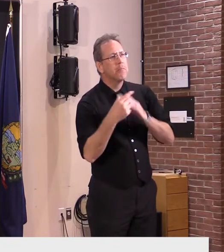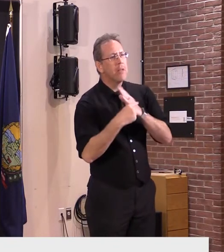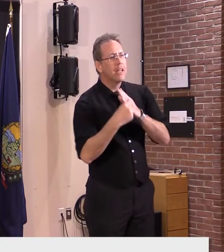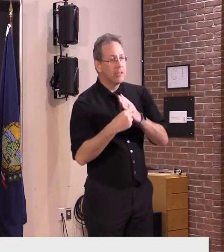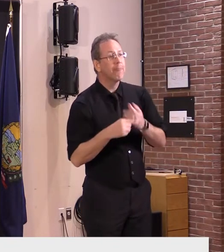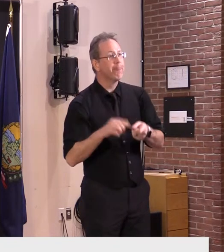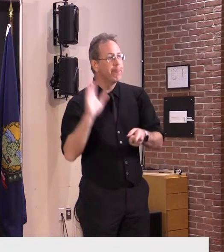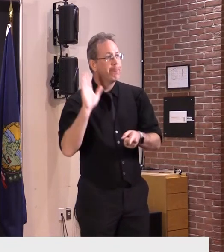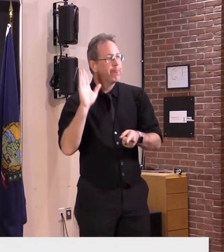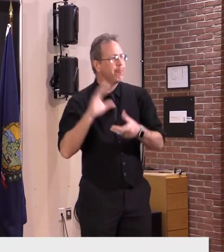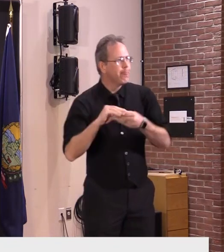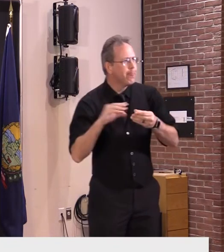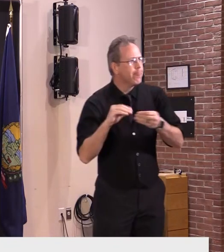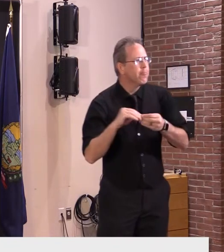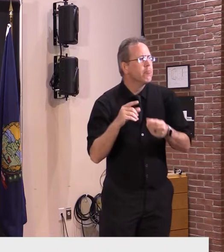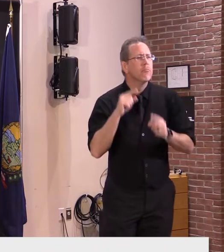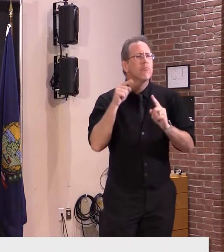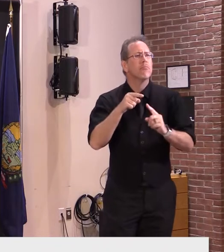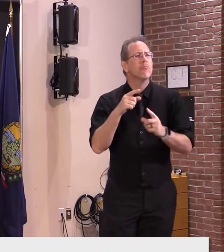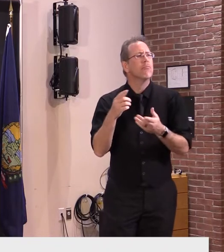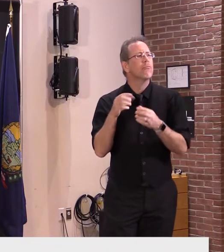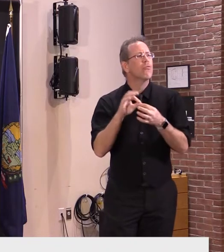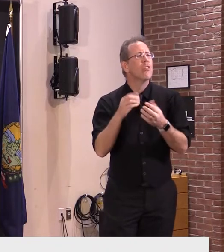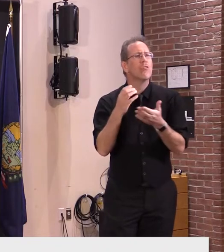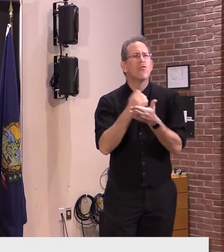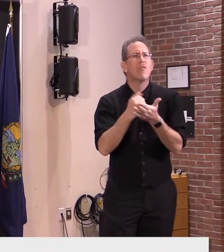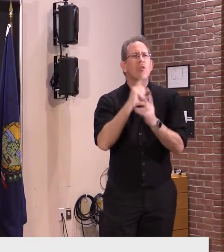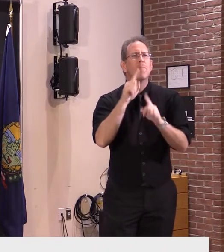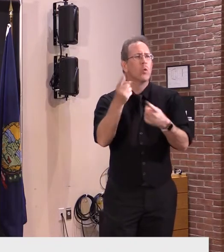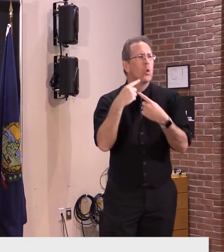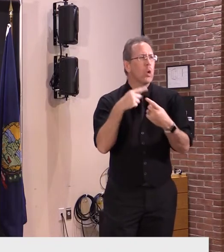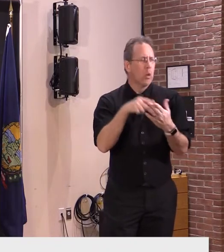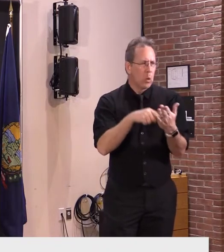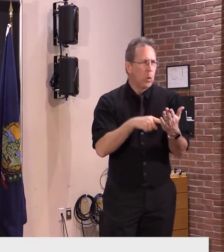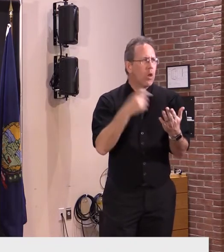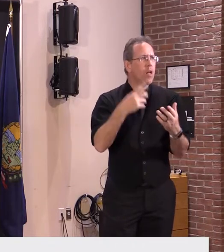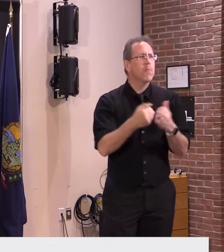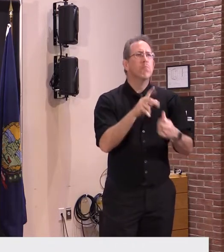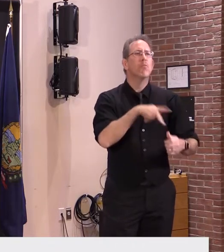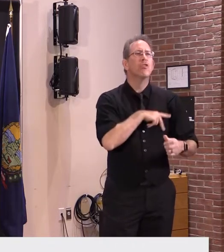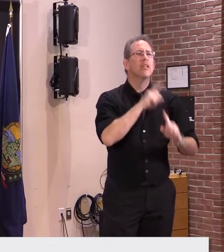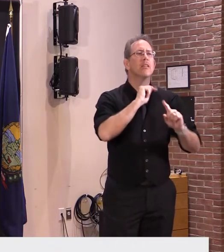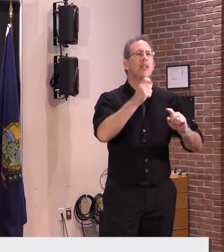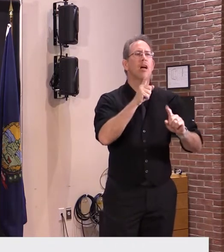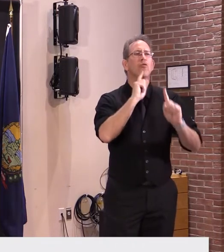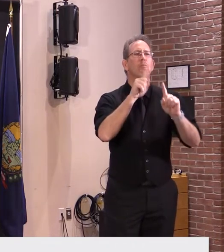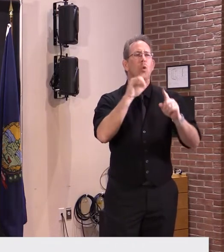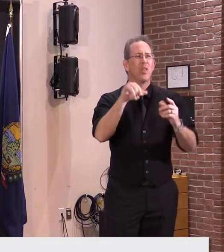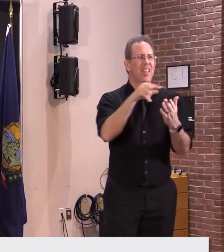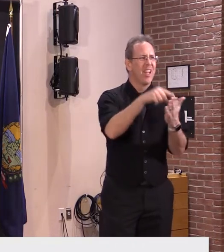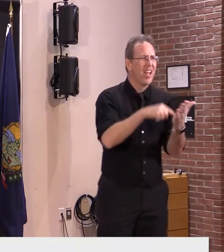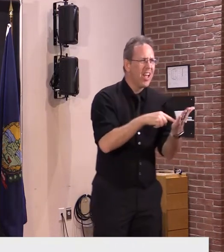and it was another sort of a whopping return on the personal income tax. How is that going to affect